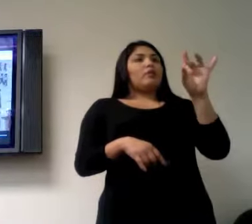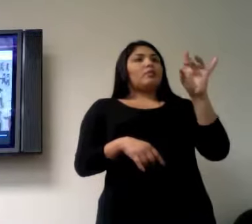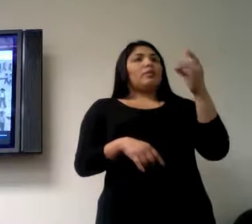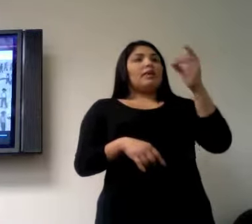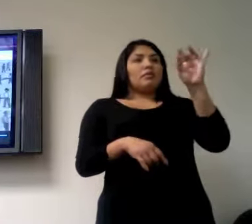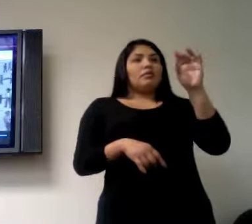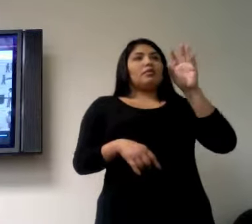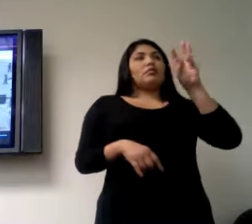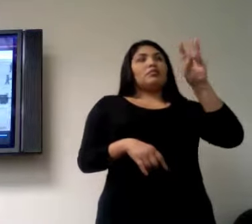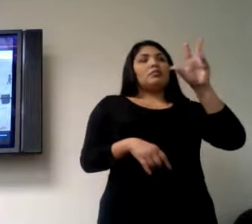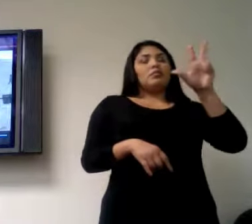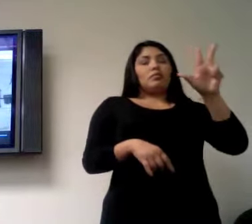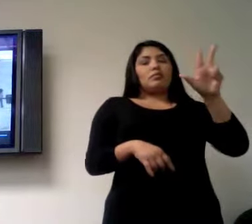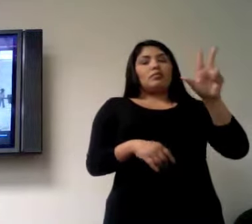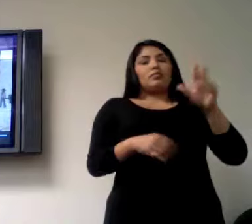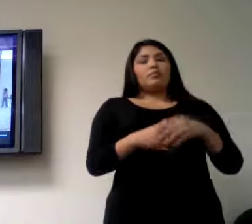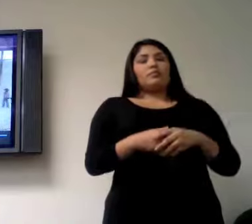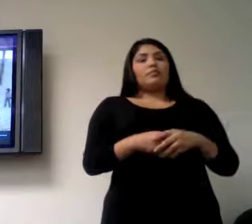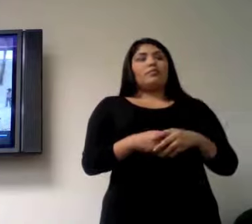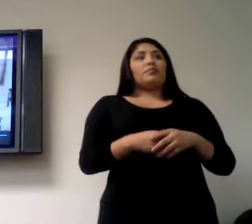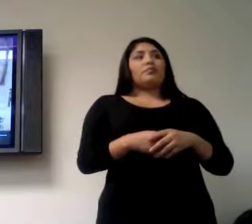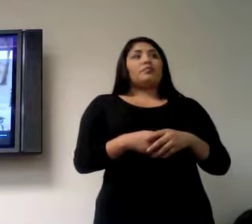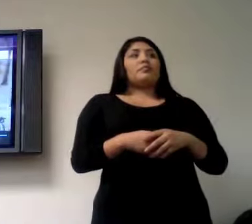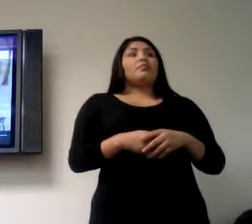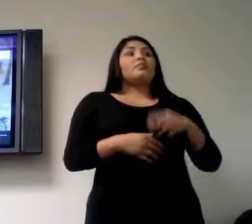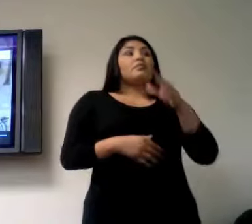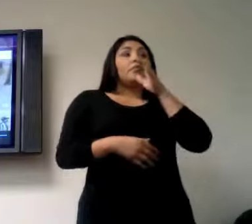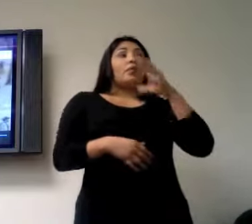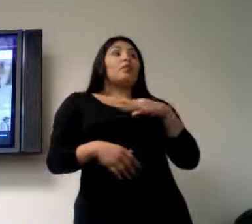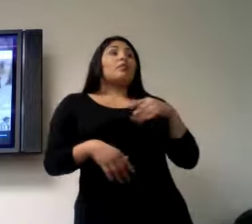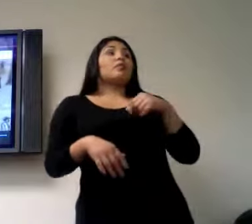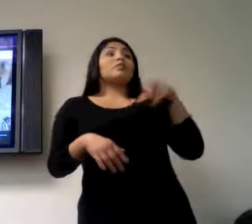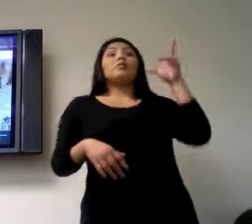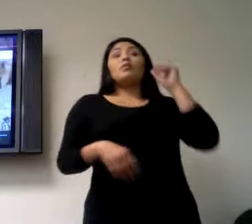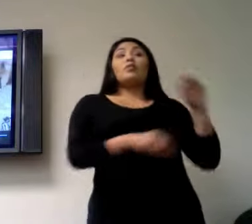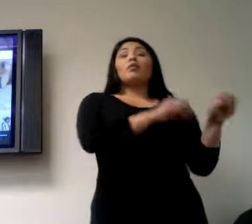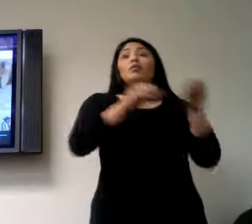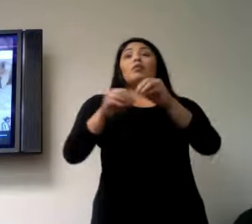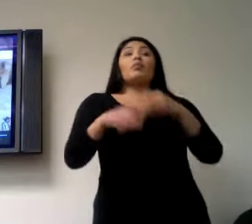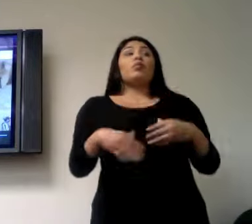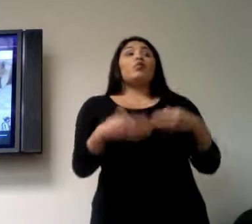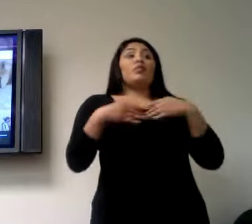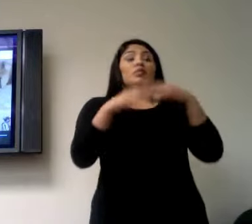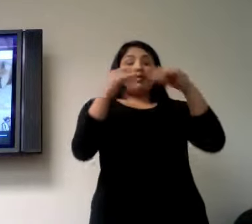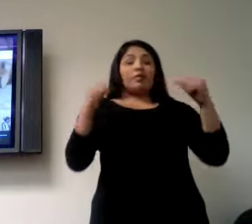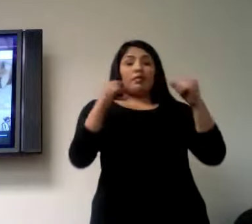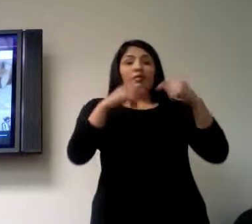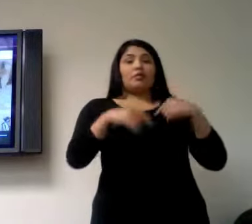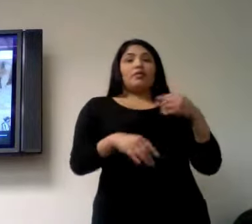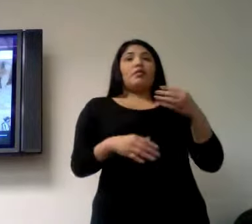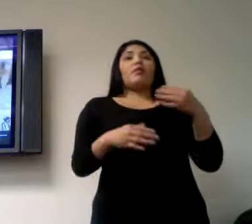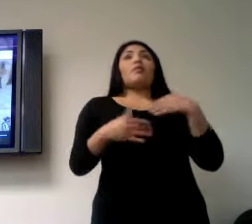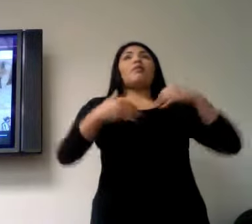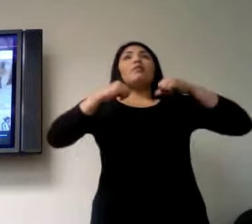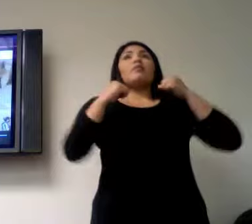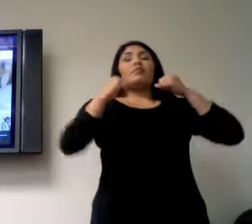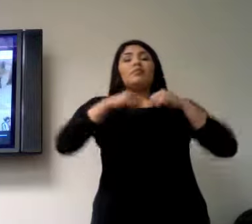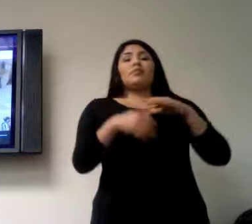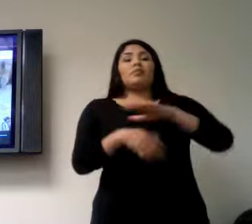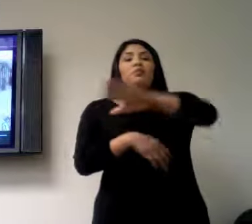heard of our removal from Camp Chase. This is a rather colder climate, but we have more comfortable quarters and more to eat. Altogether a much better